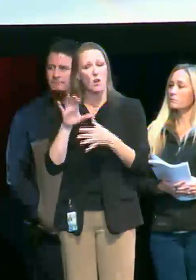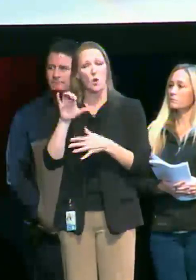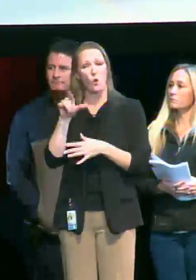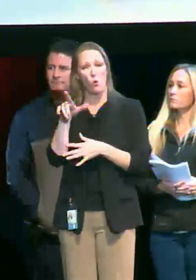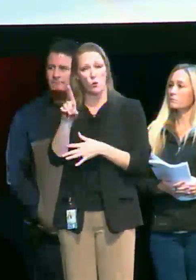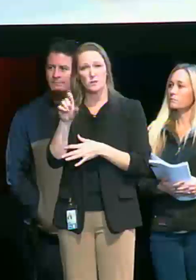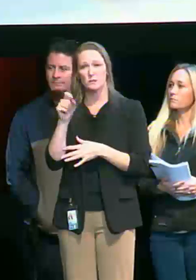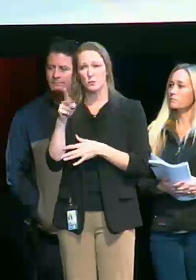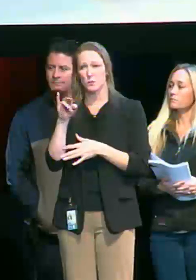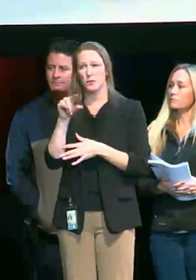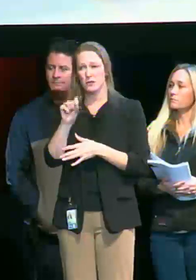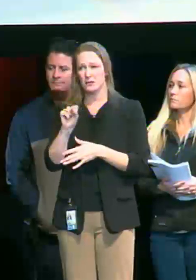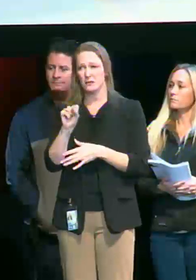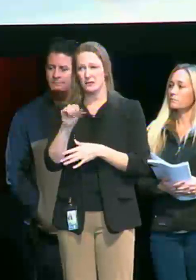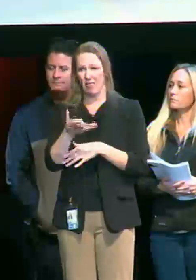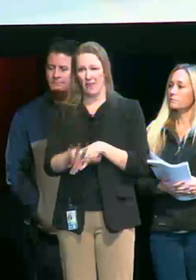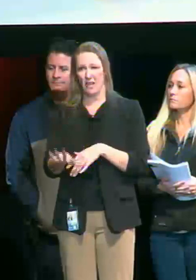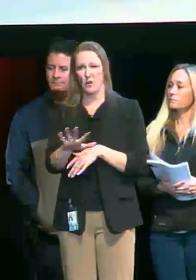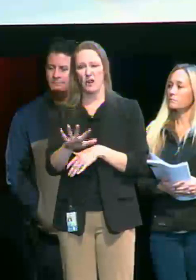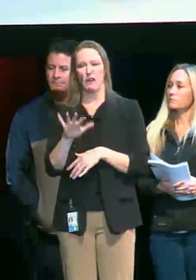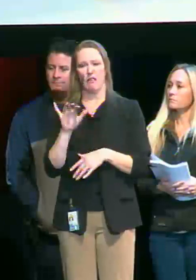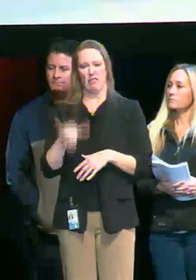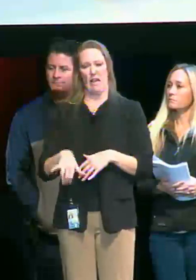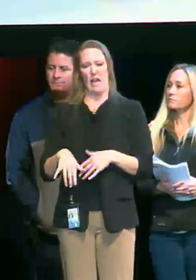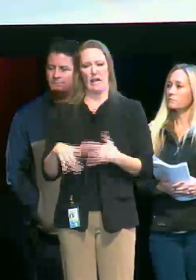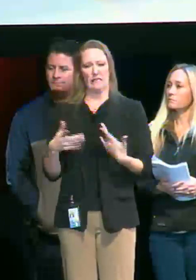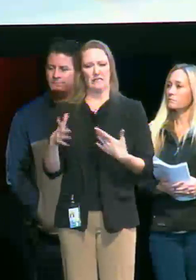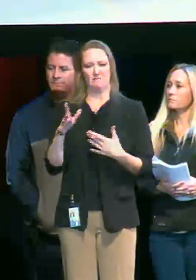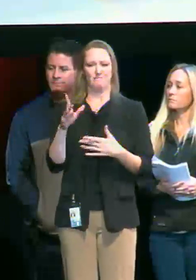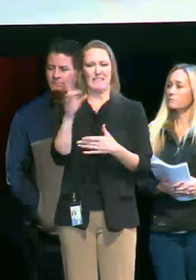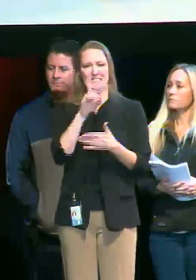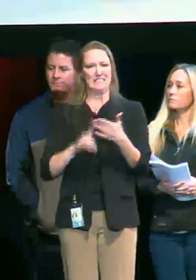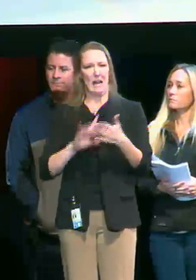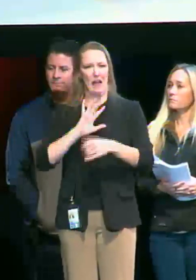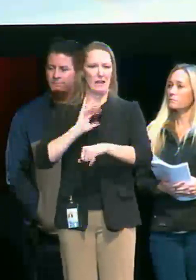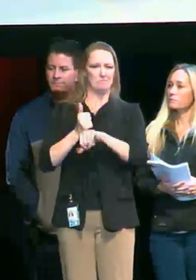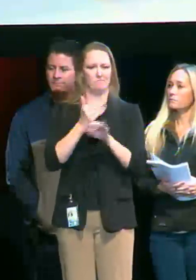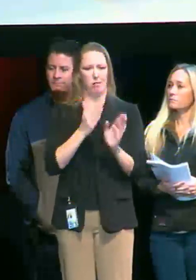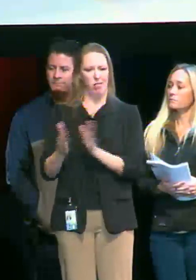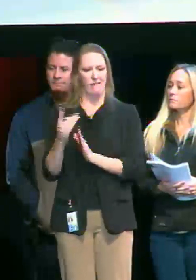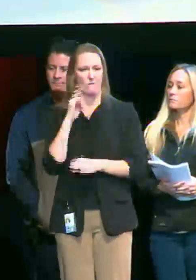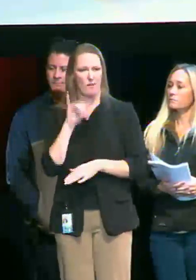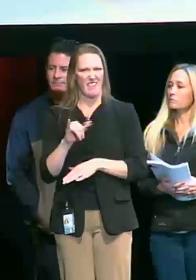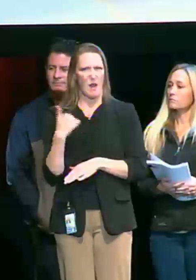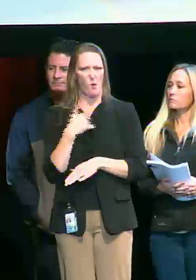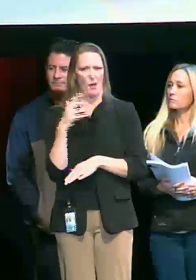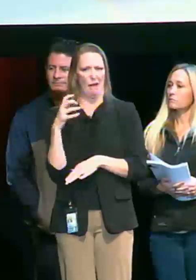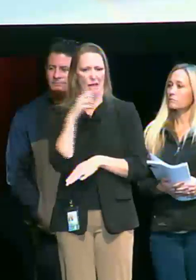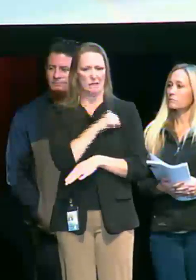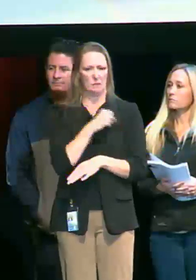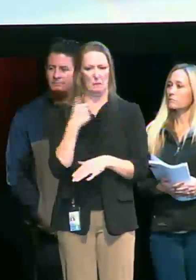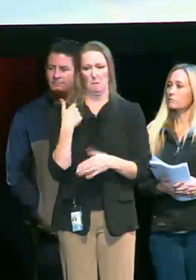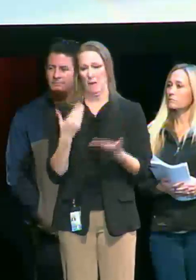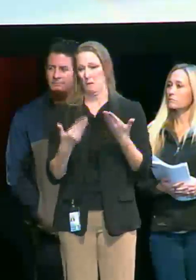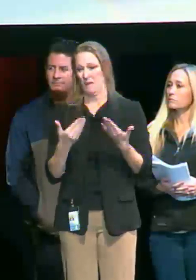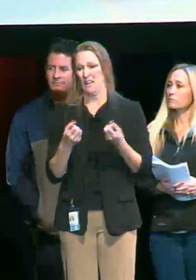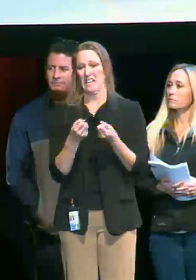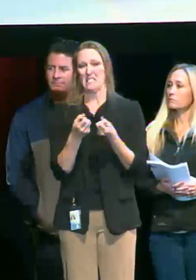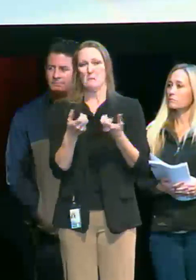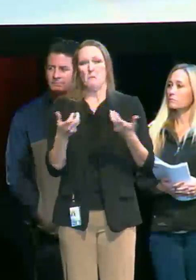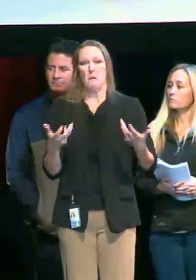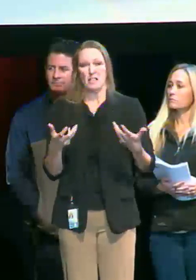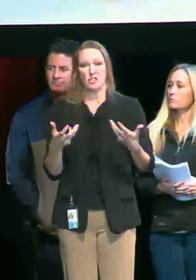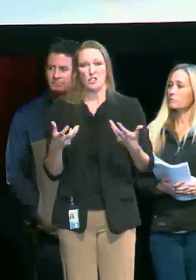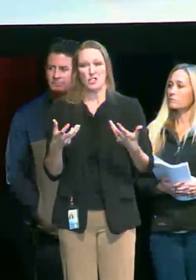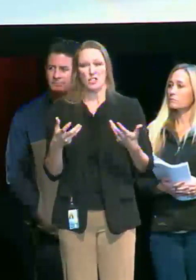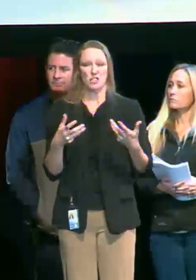basin, the design estimate for that basin, we actually believe we might have as much as 50%